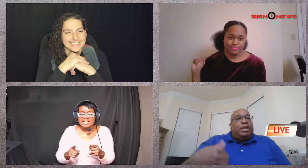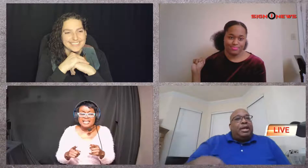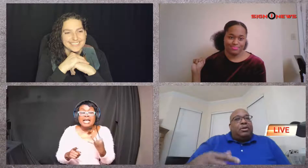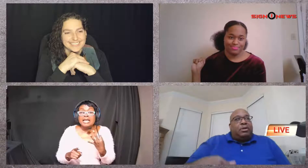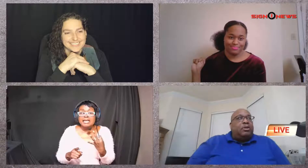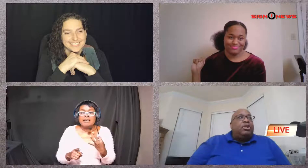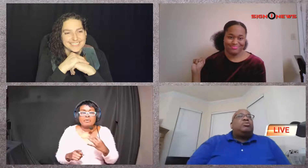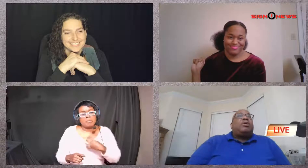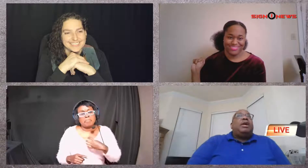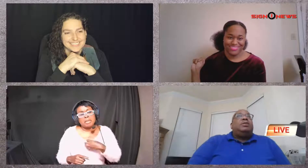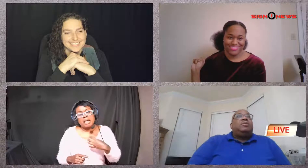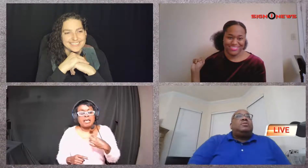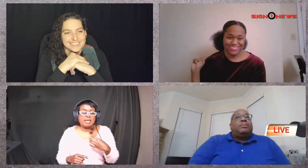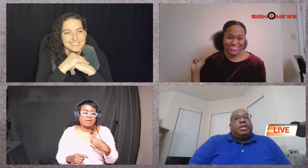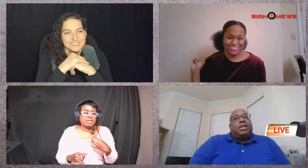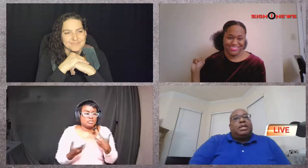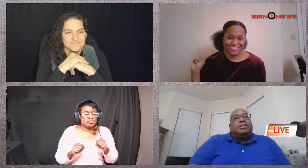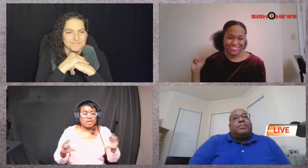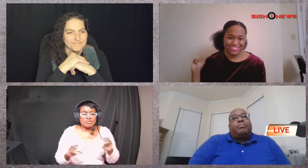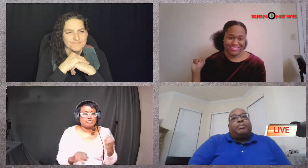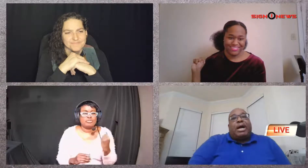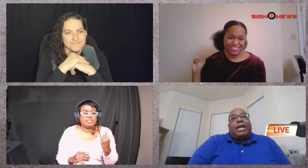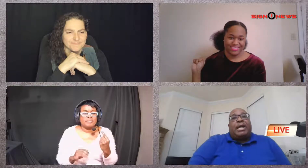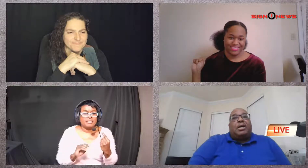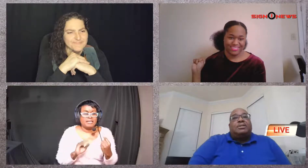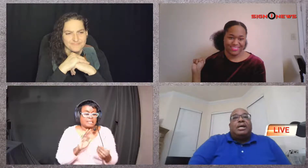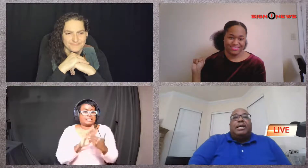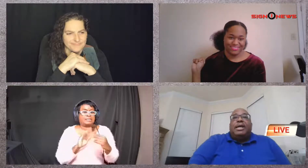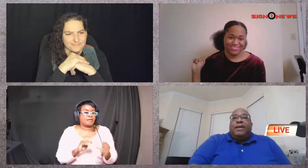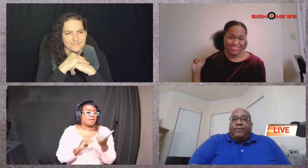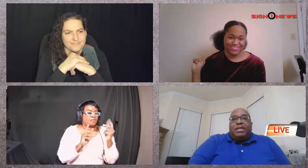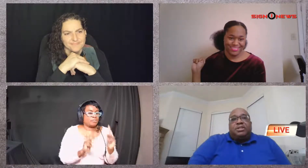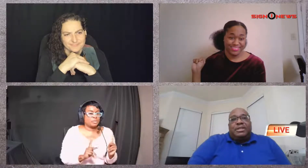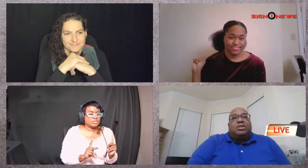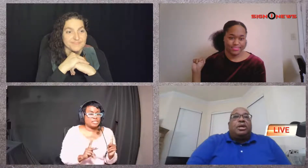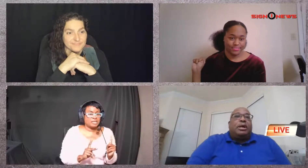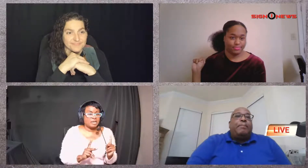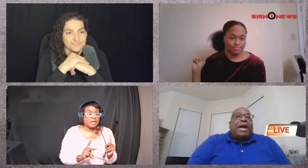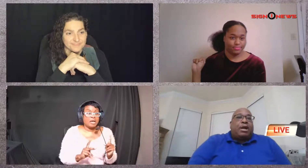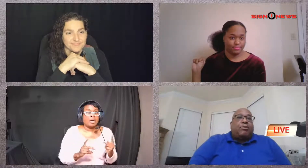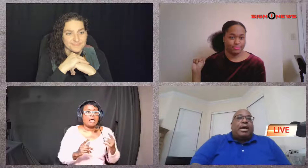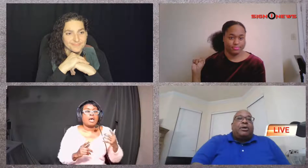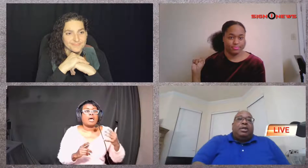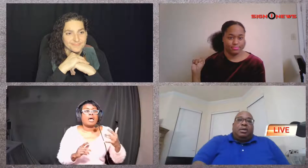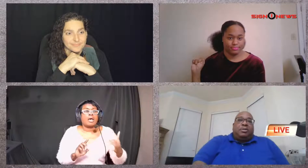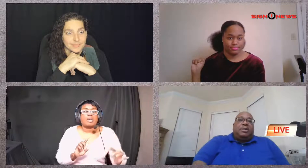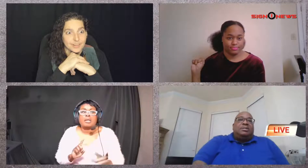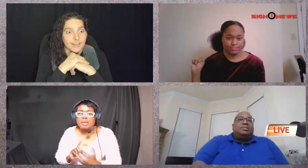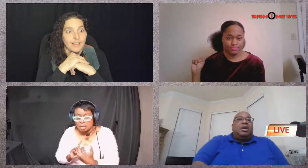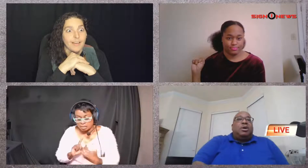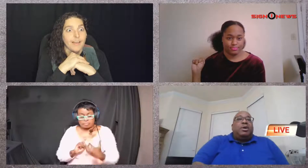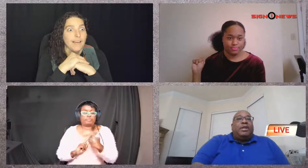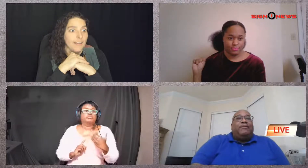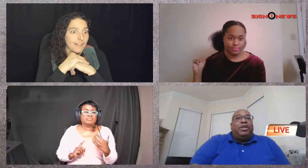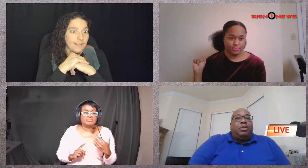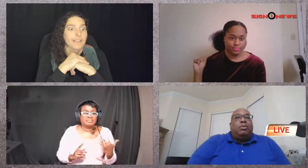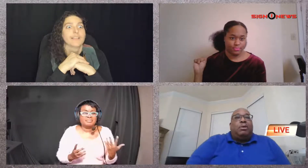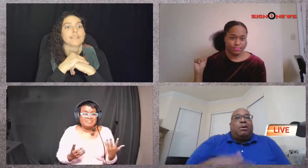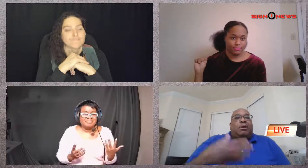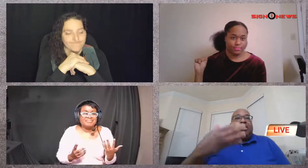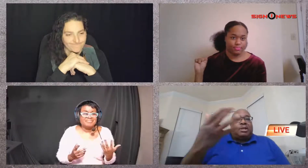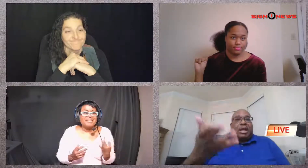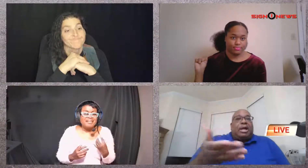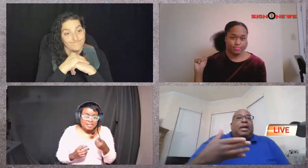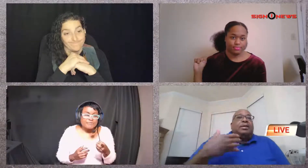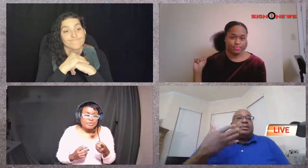you complain or you try and do something against somebody else, eventually it's going to come back around to you. So if